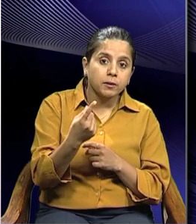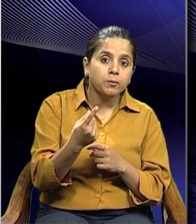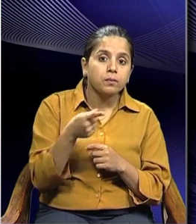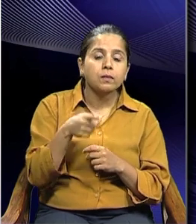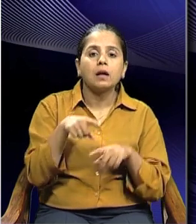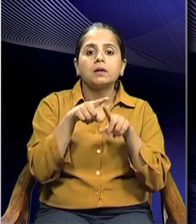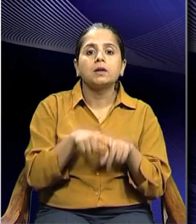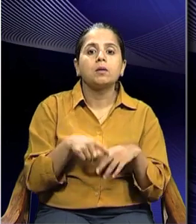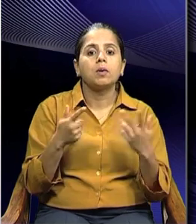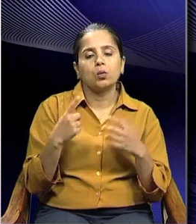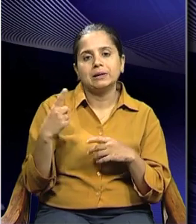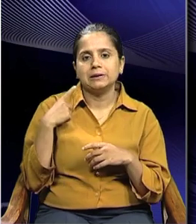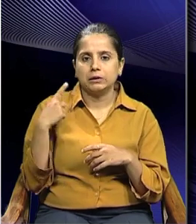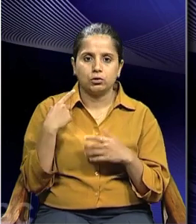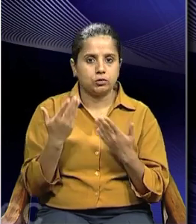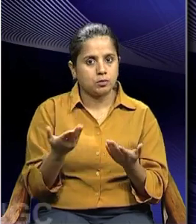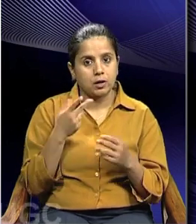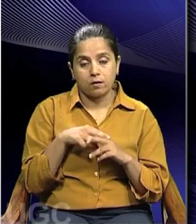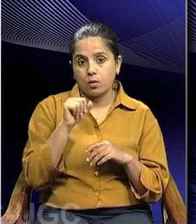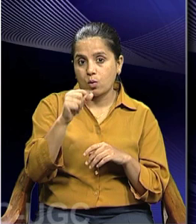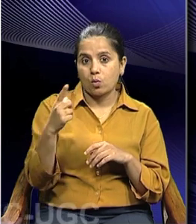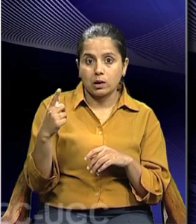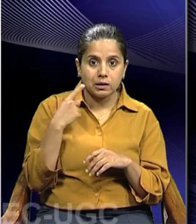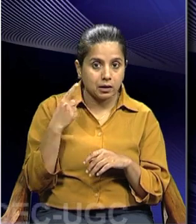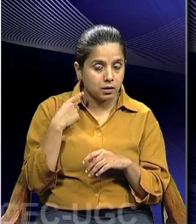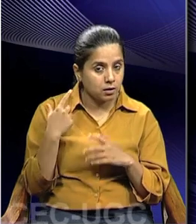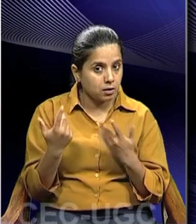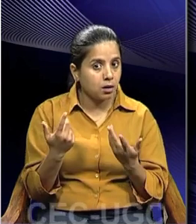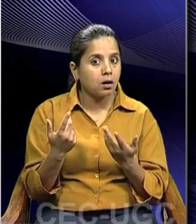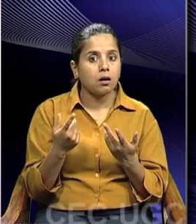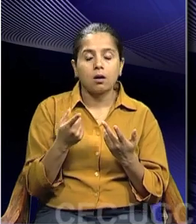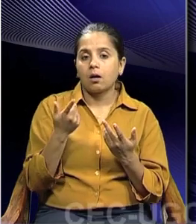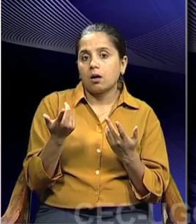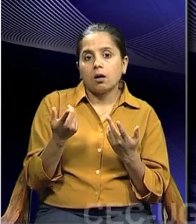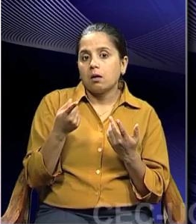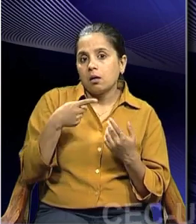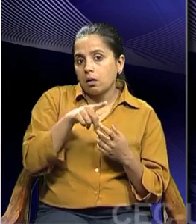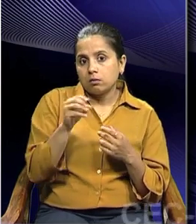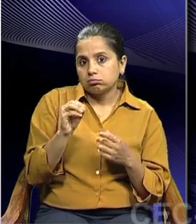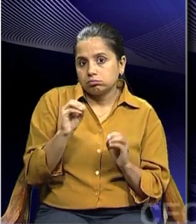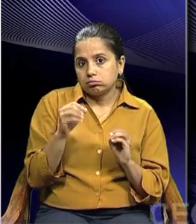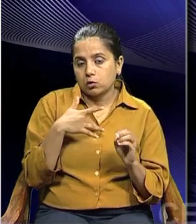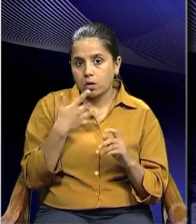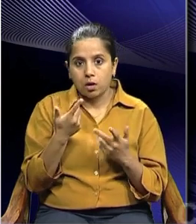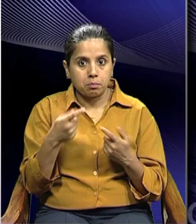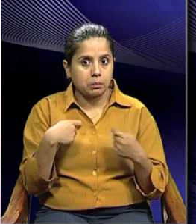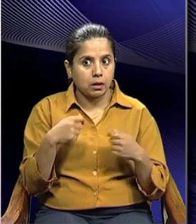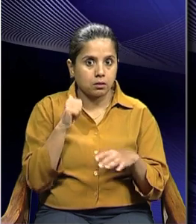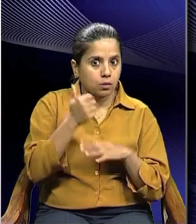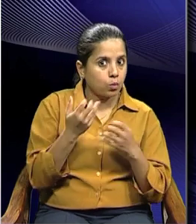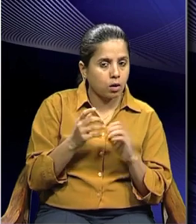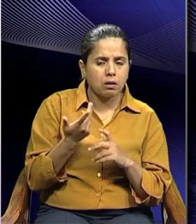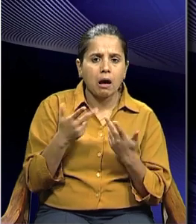largely depends upon the leadership. If your leadership is not in that mood of reinventing the business enterprise,